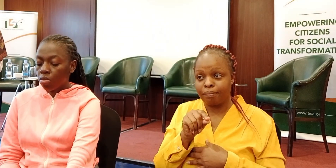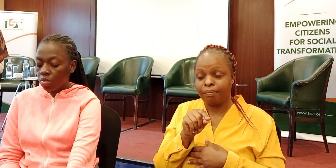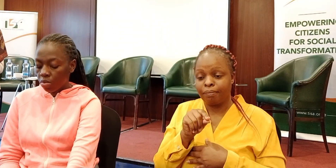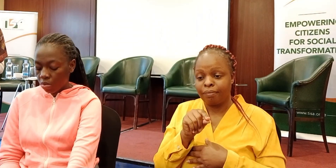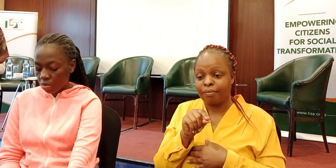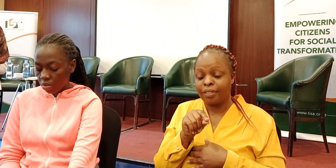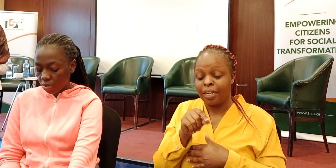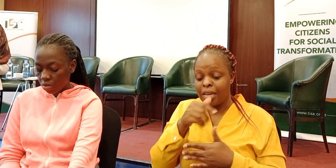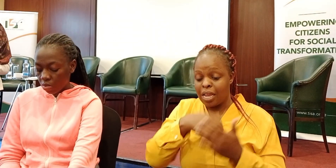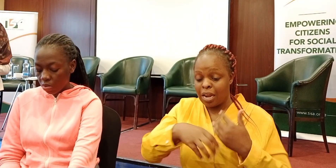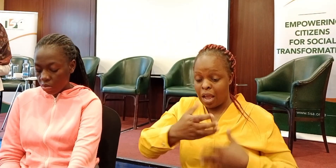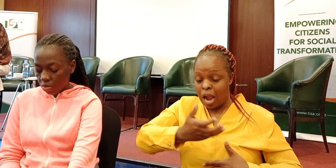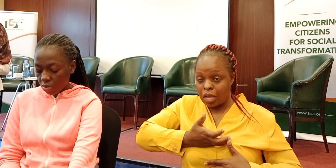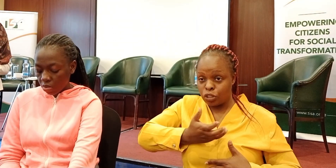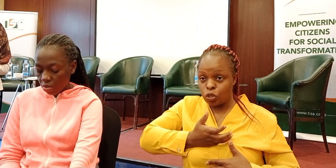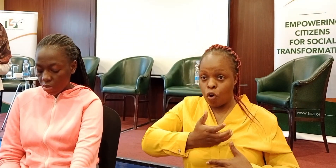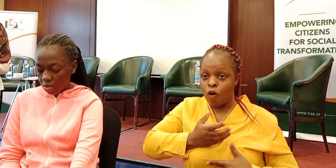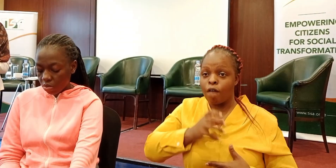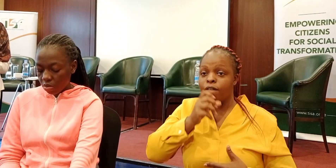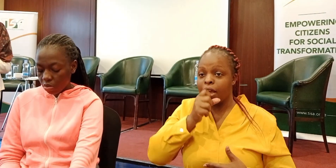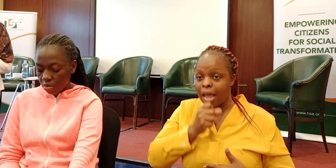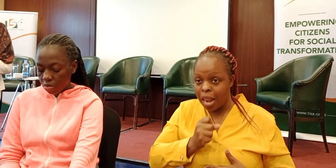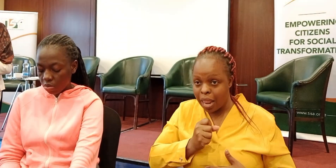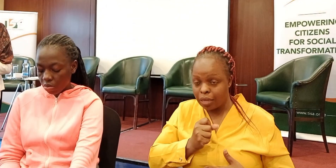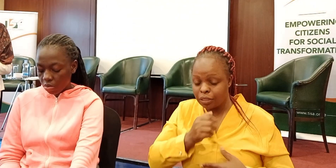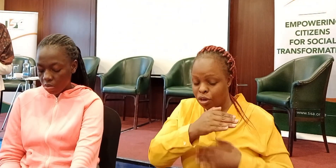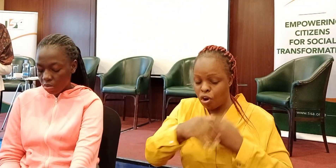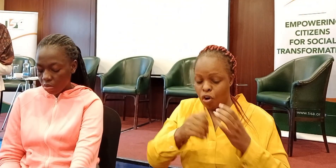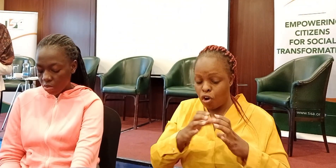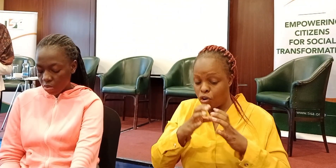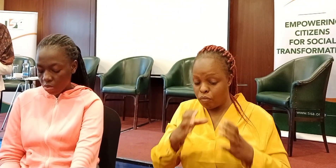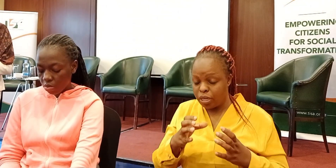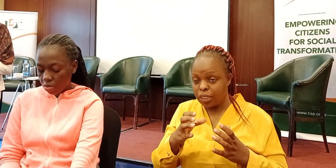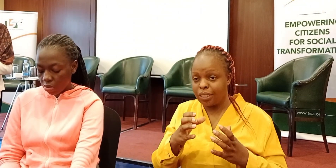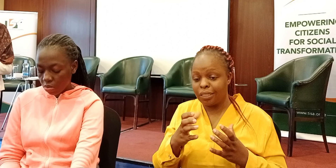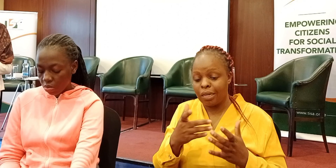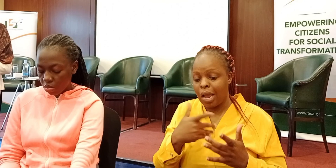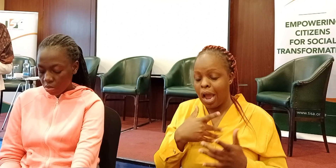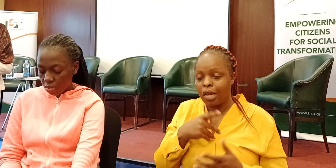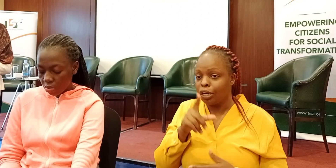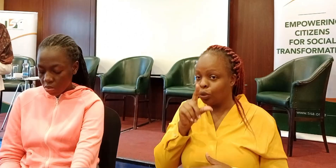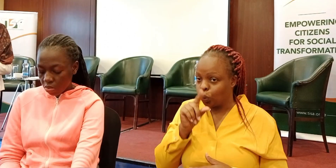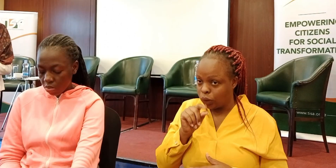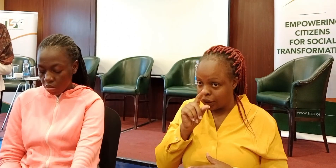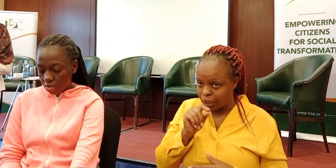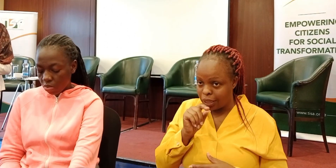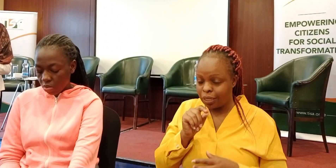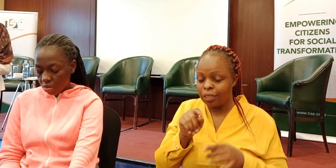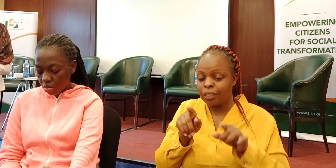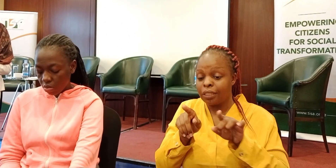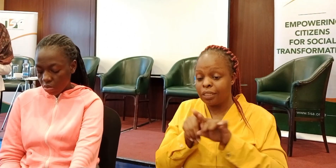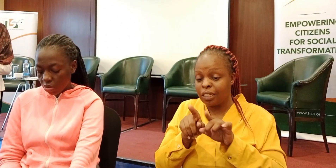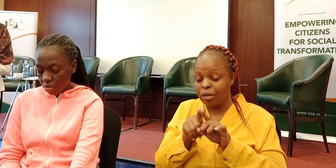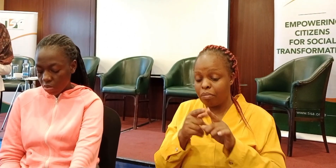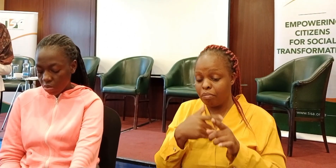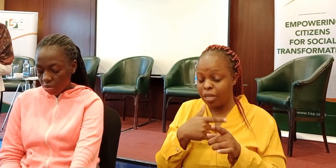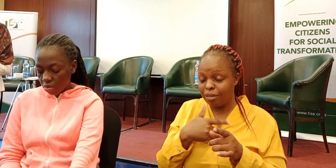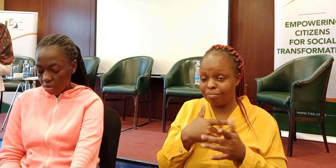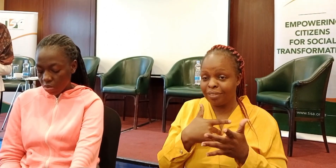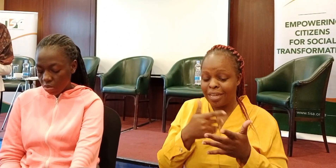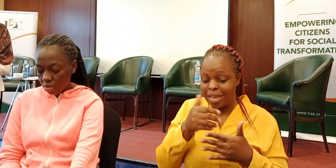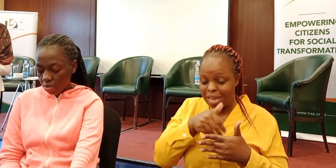Within the Council of Elders, across all communities. Recently, I have been in a place where Queen